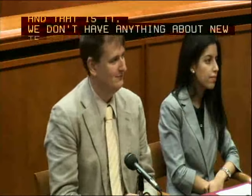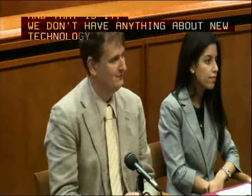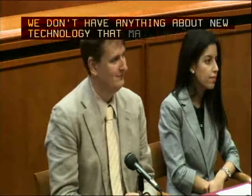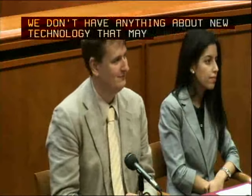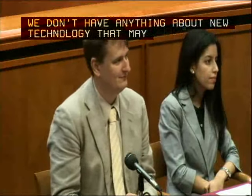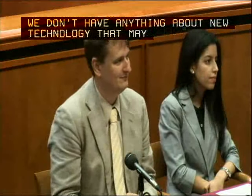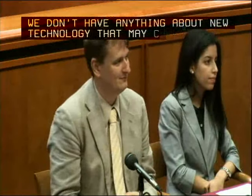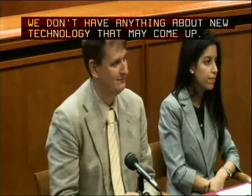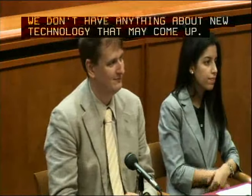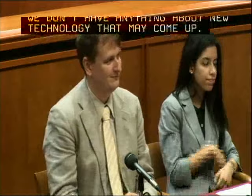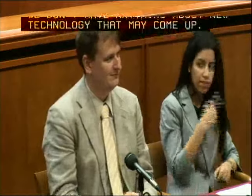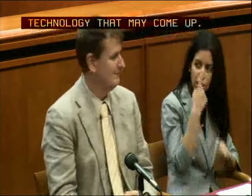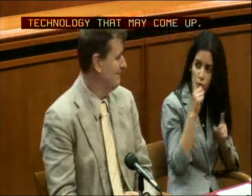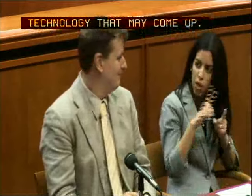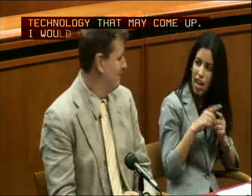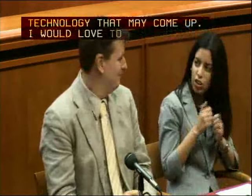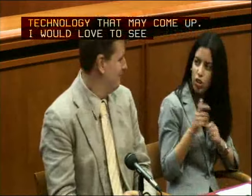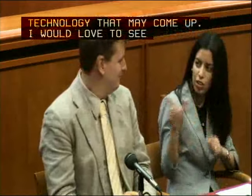to new technology.